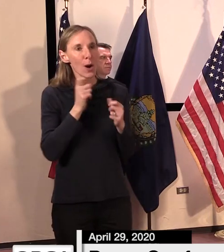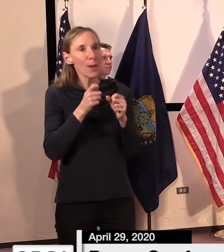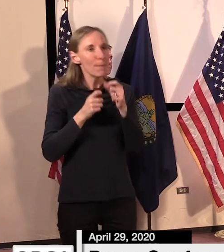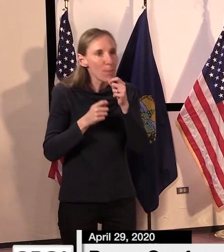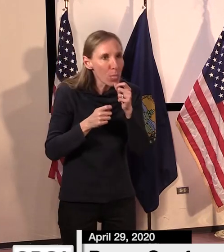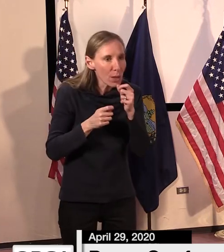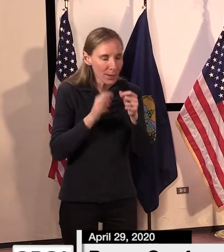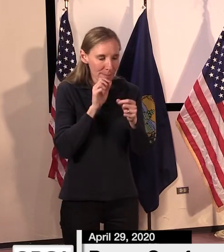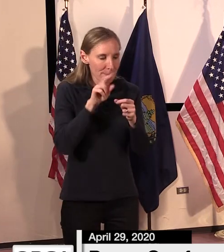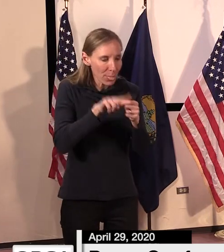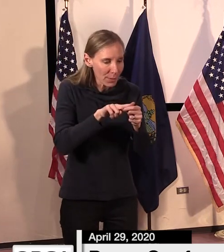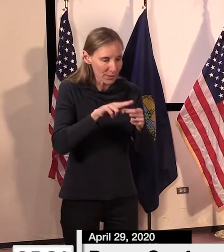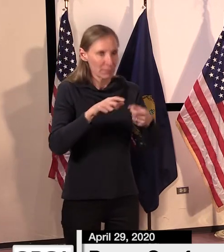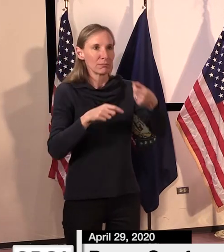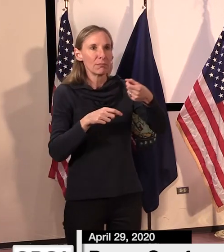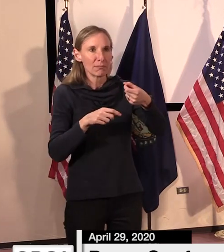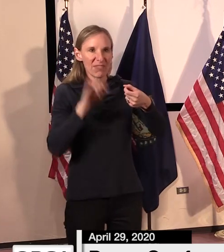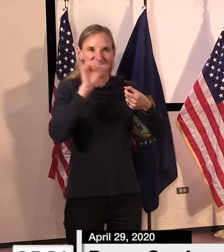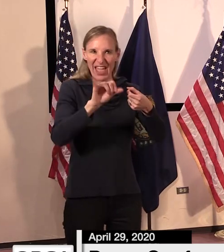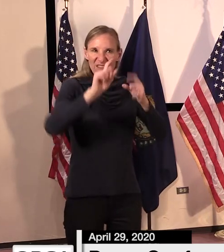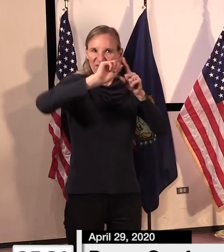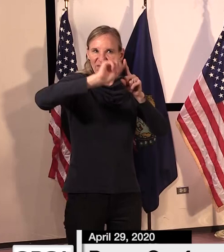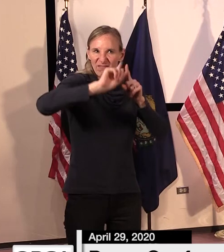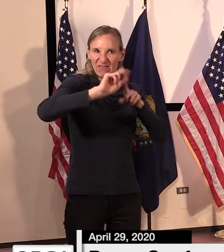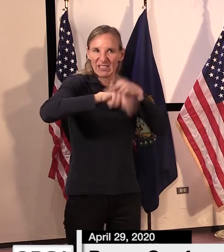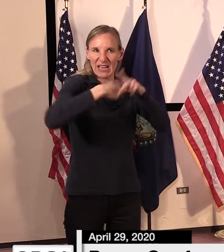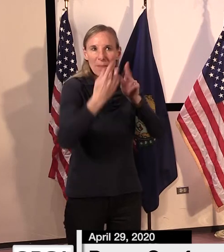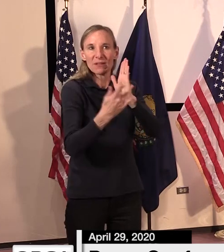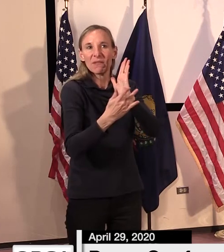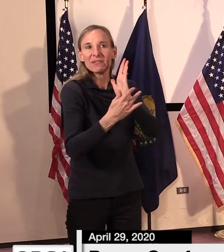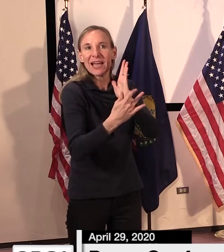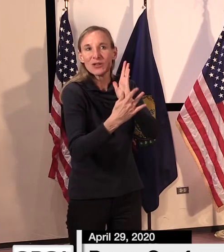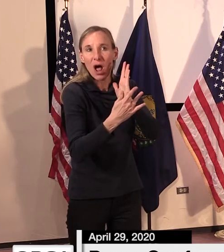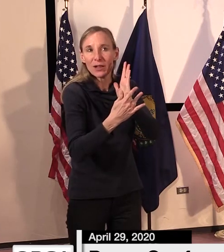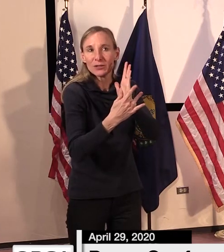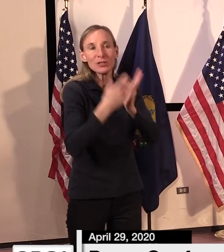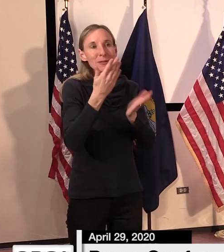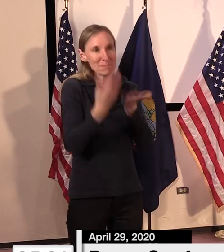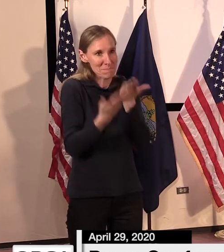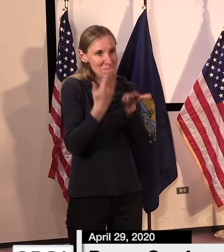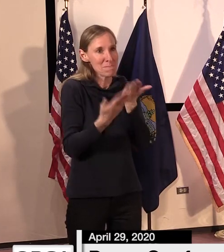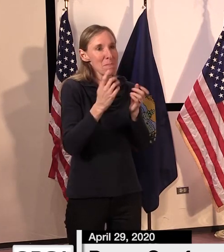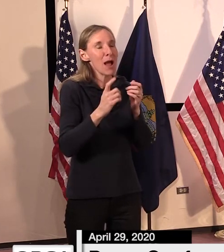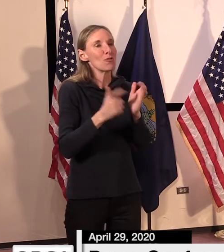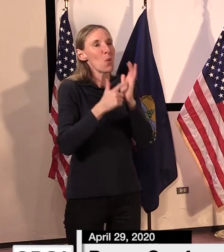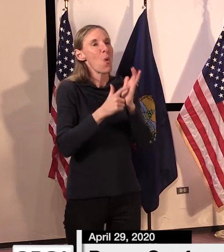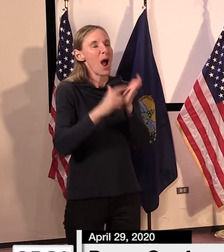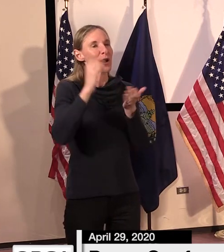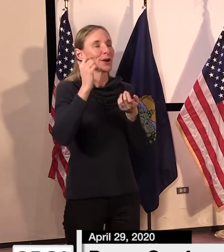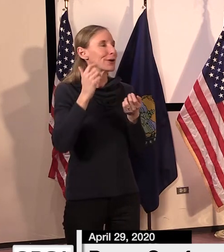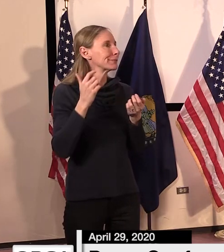laboratory, and different kinds of technology that may require less